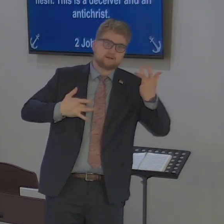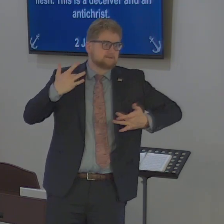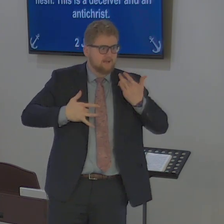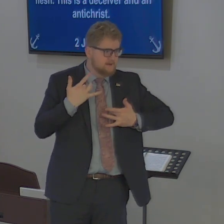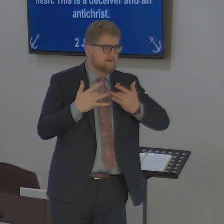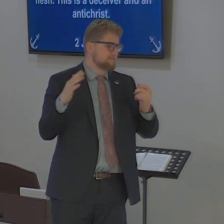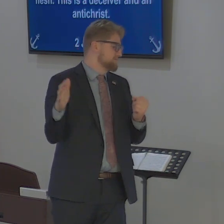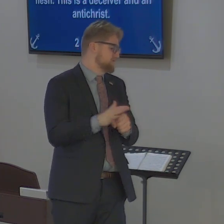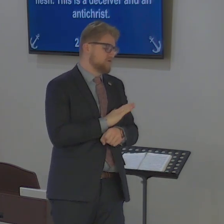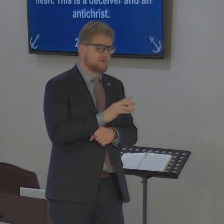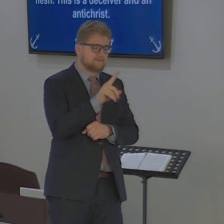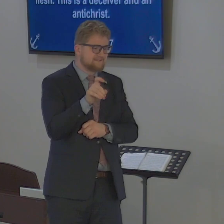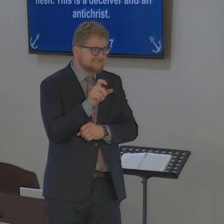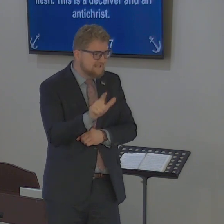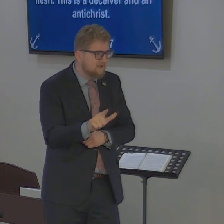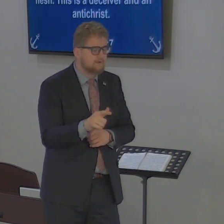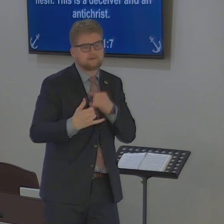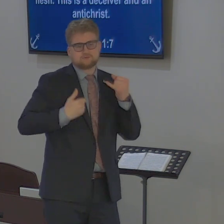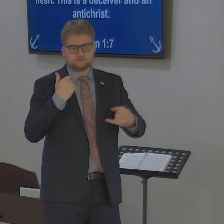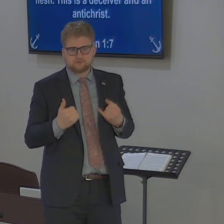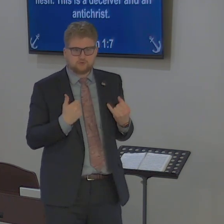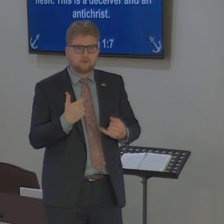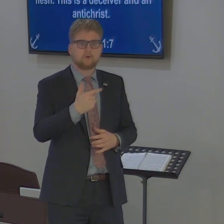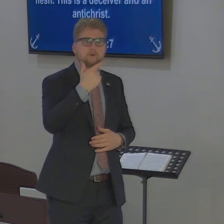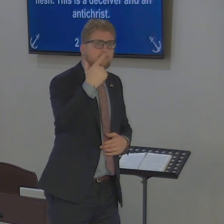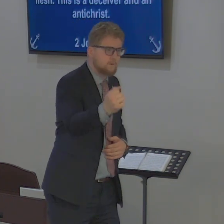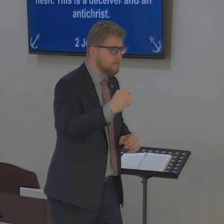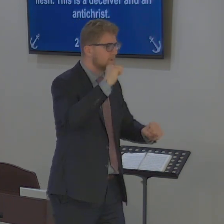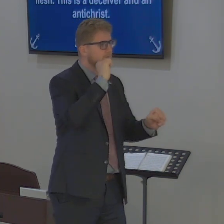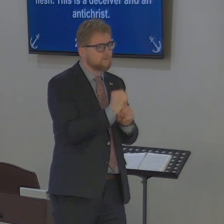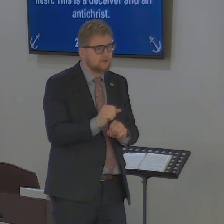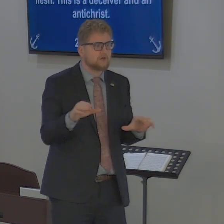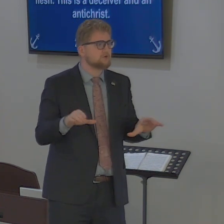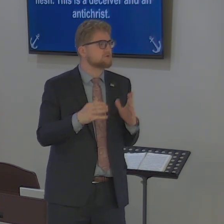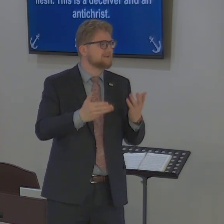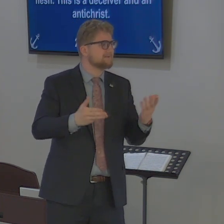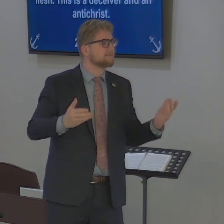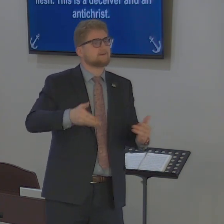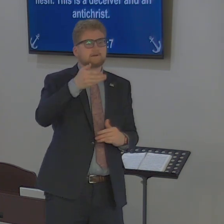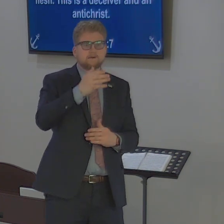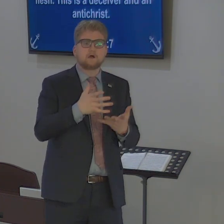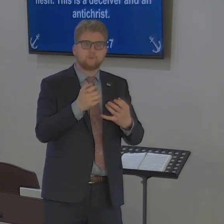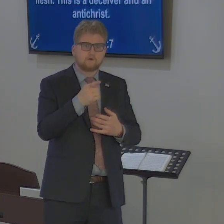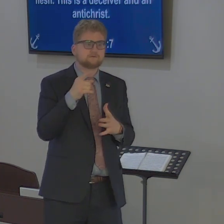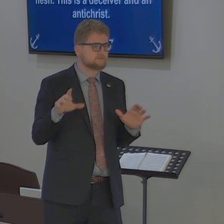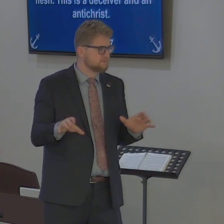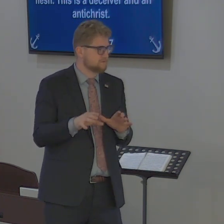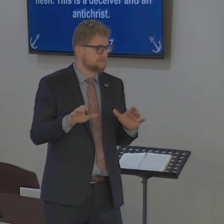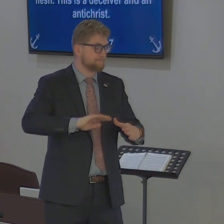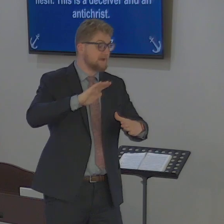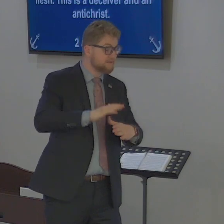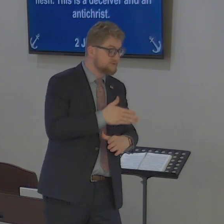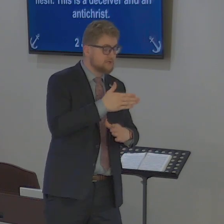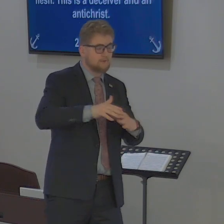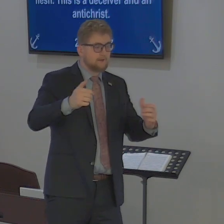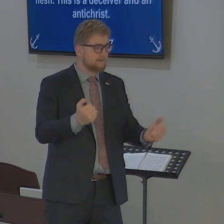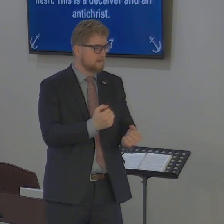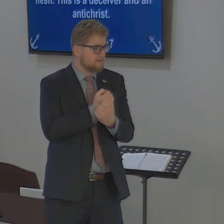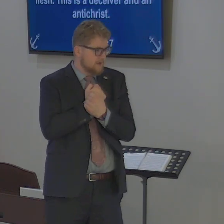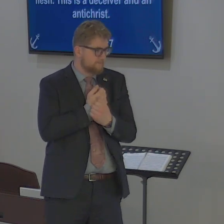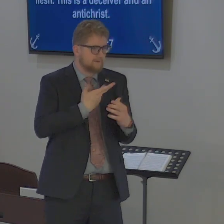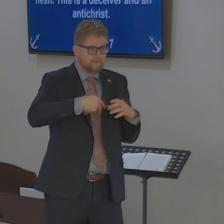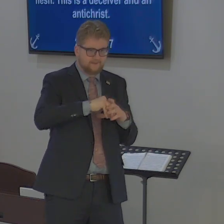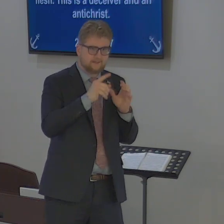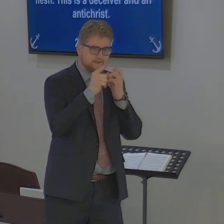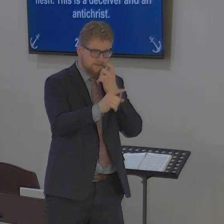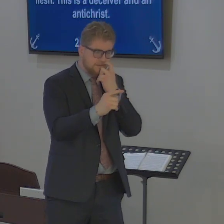this zeal and joy to go forth to work and do the thing that God would have you to do, sharing the love that's within you. Now,